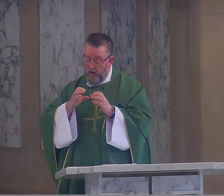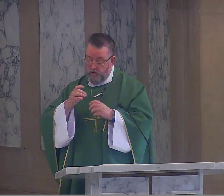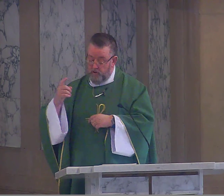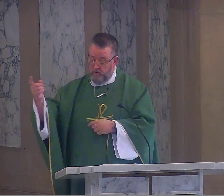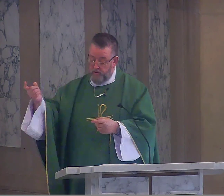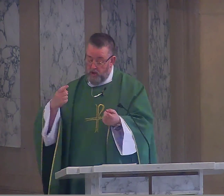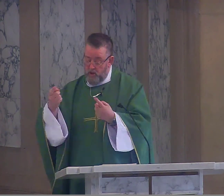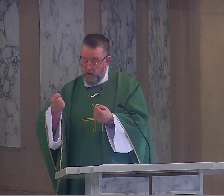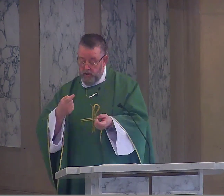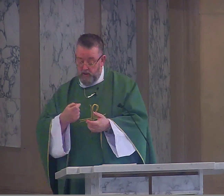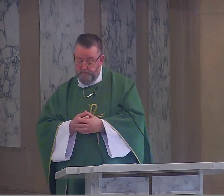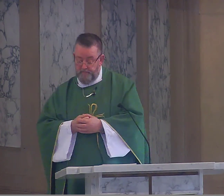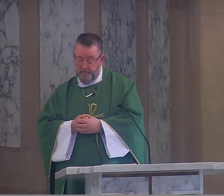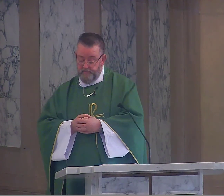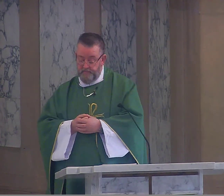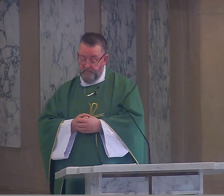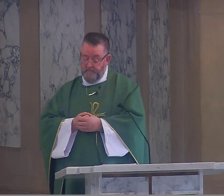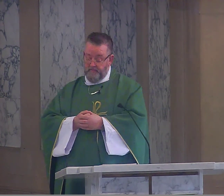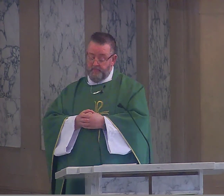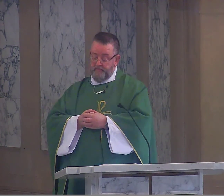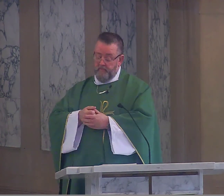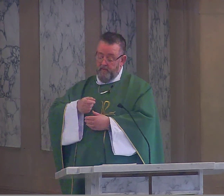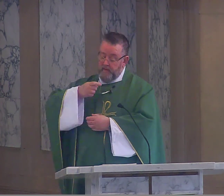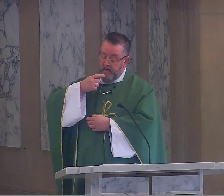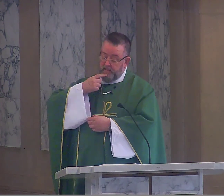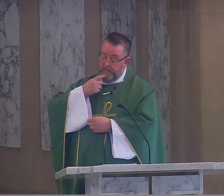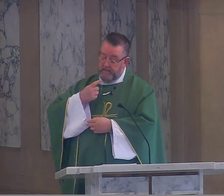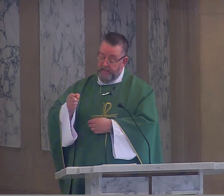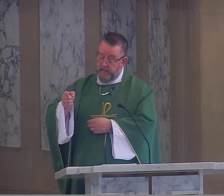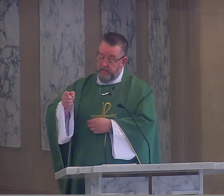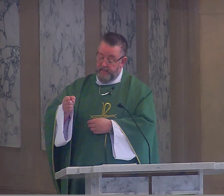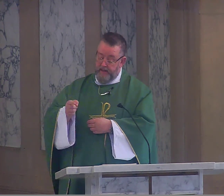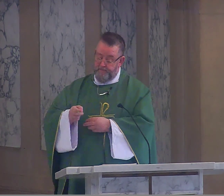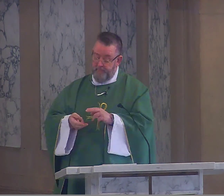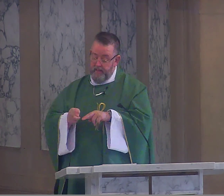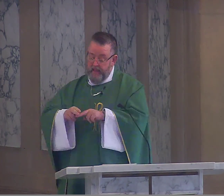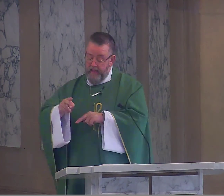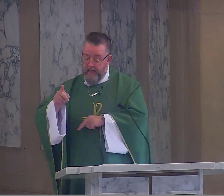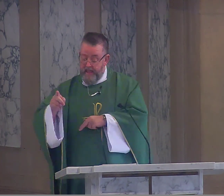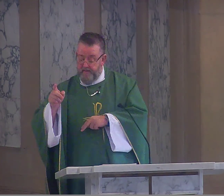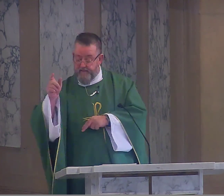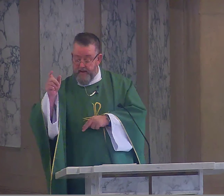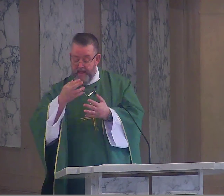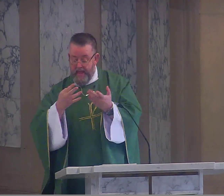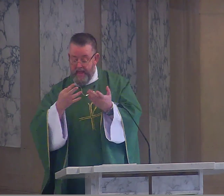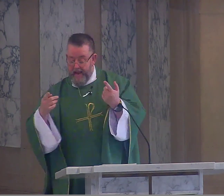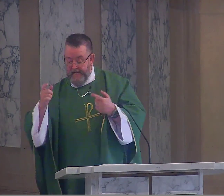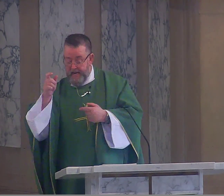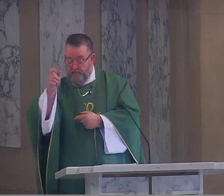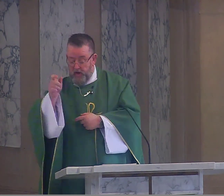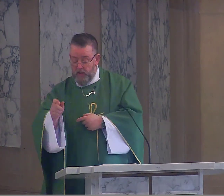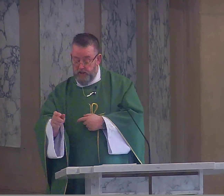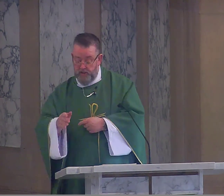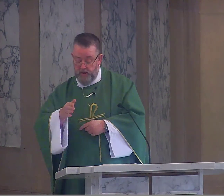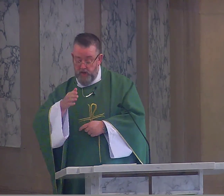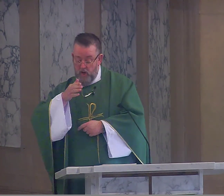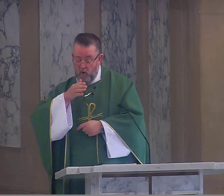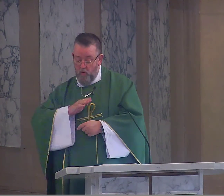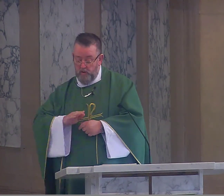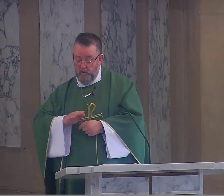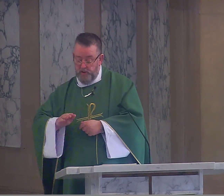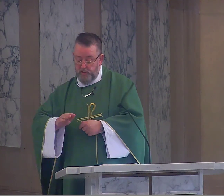12 apostles to come. And he said to them, if any